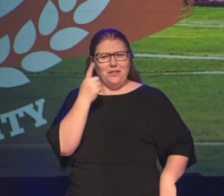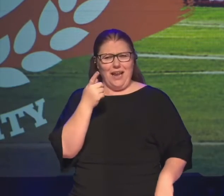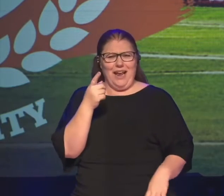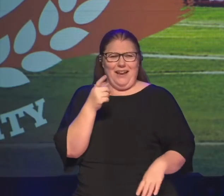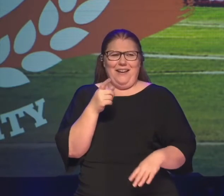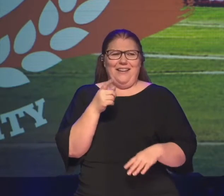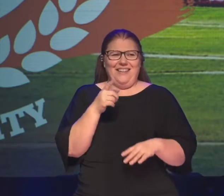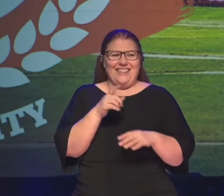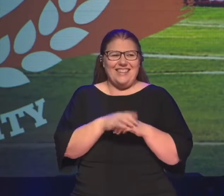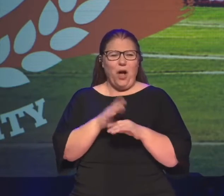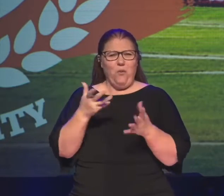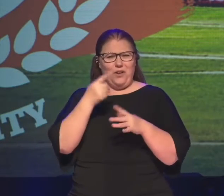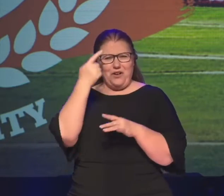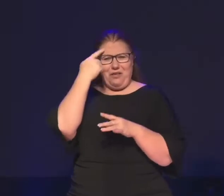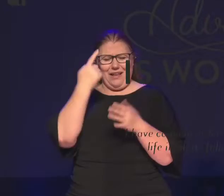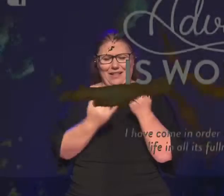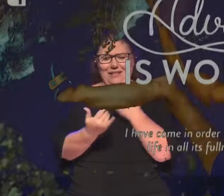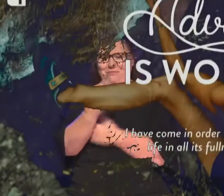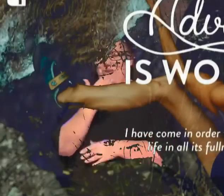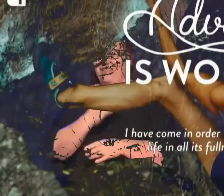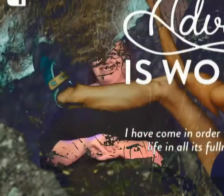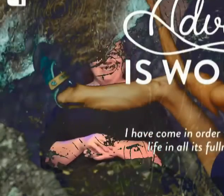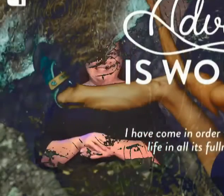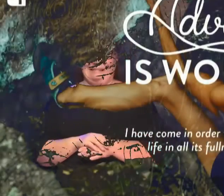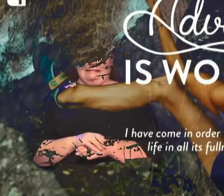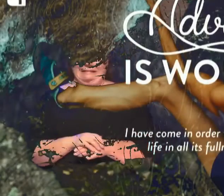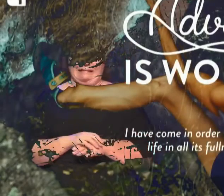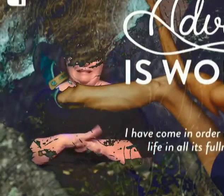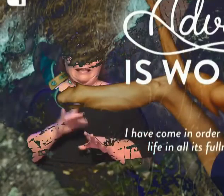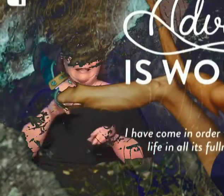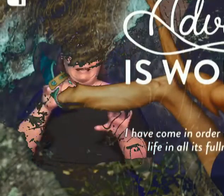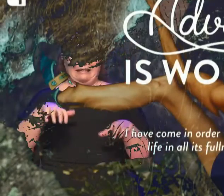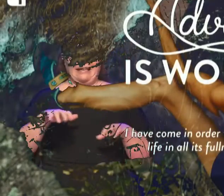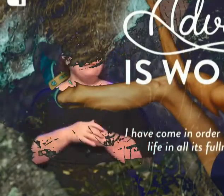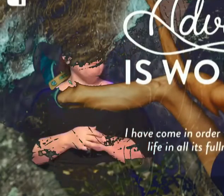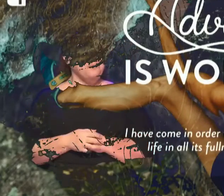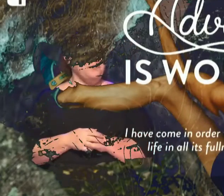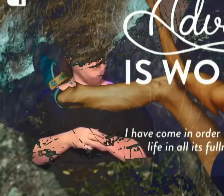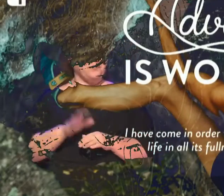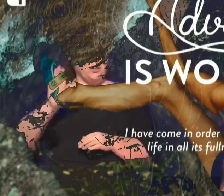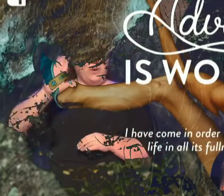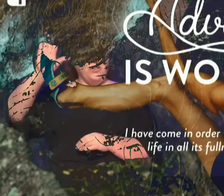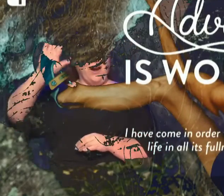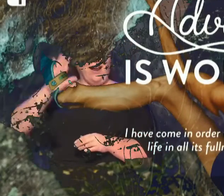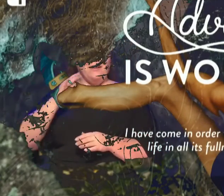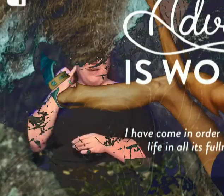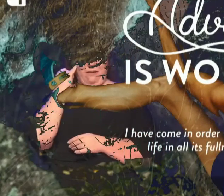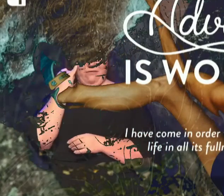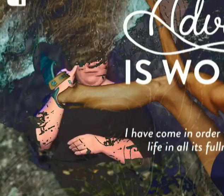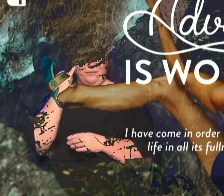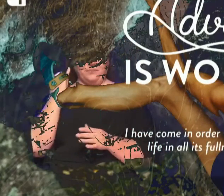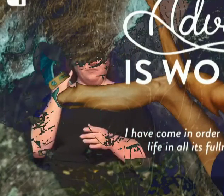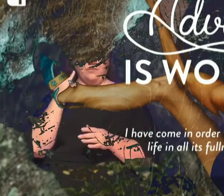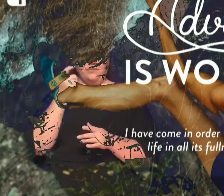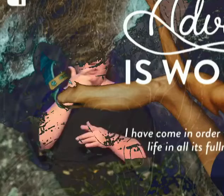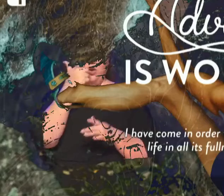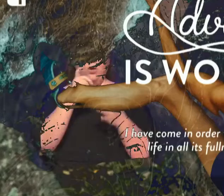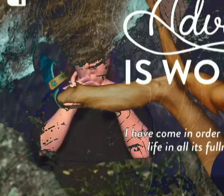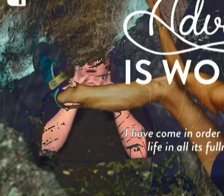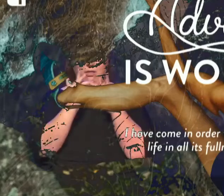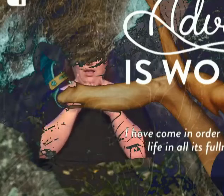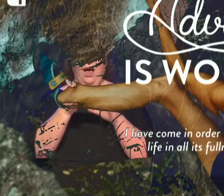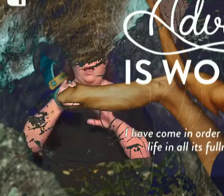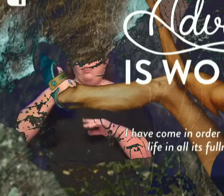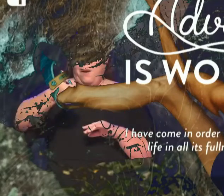morning. Wow, that's pretty unbelievable. Let me ask you a question. Raise your hand up nice and high if you're tuning in online.